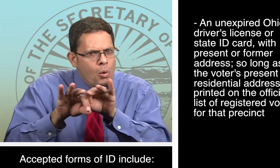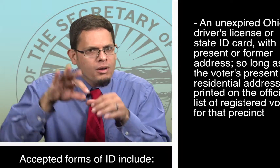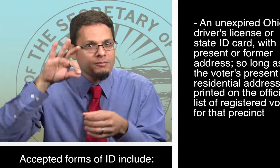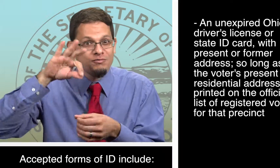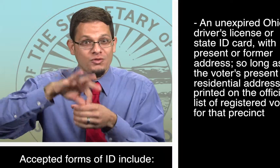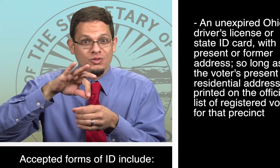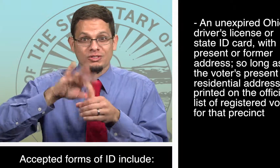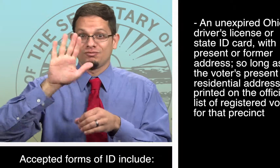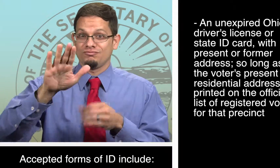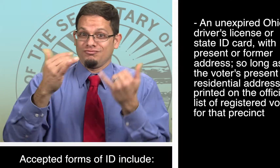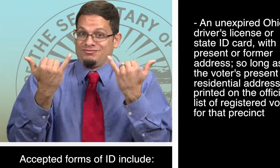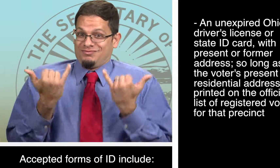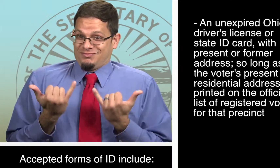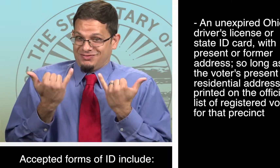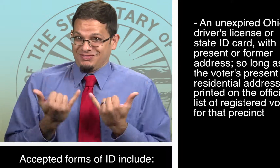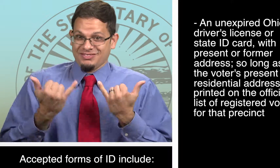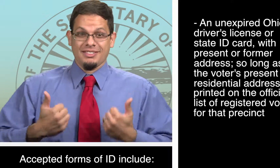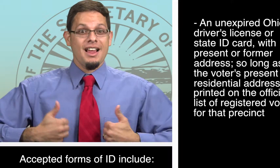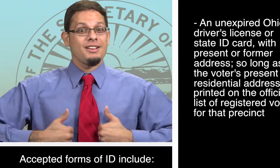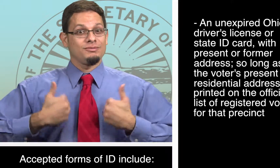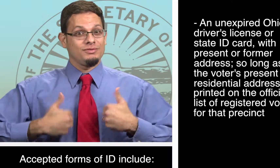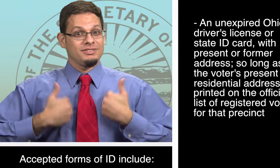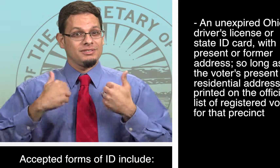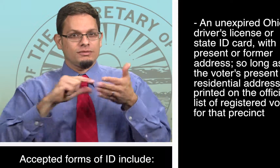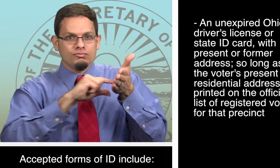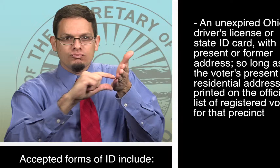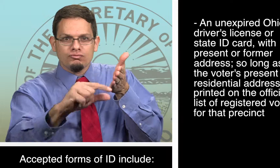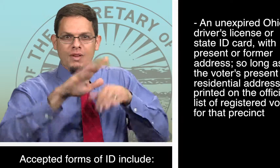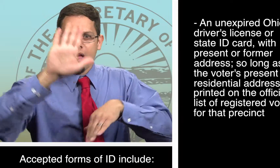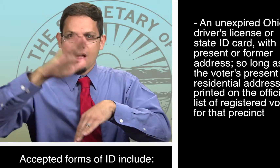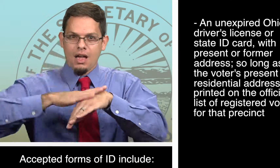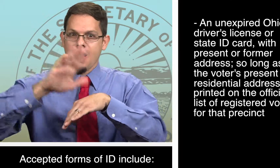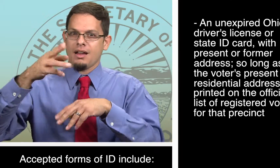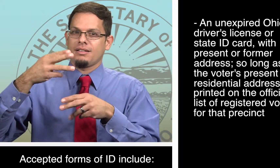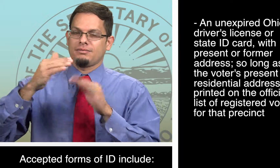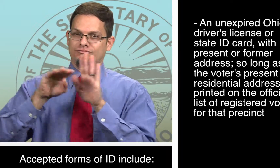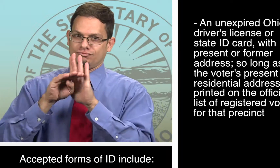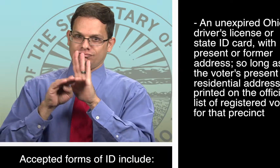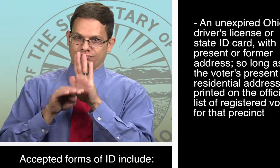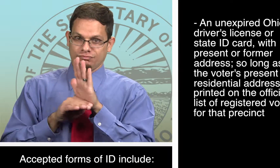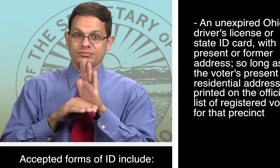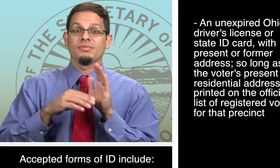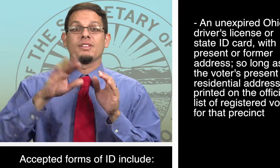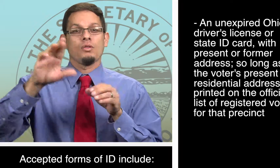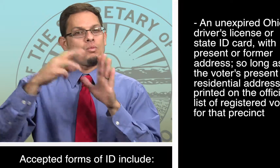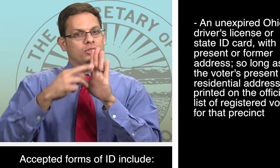voter's present residential address is printed on the official list of registered voters for that precinct.